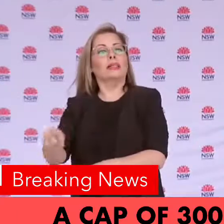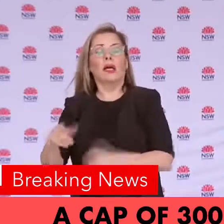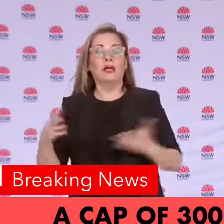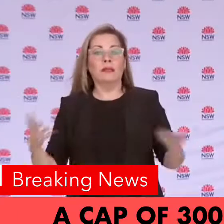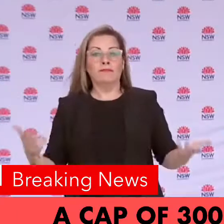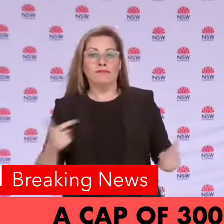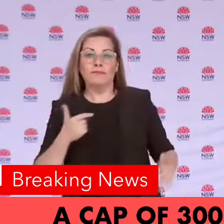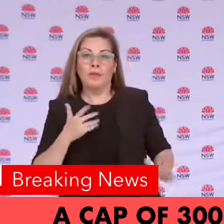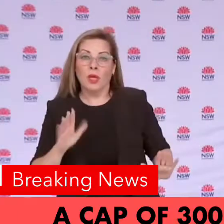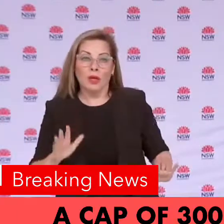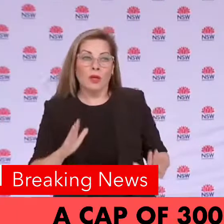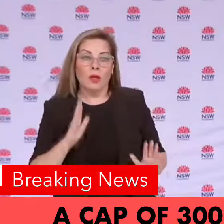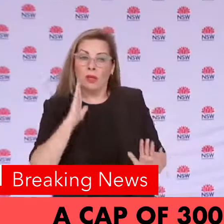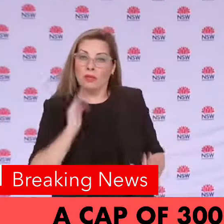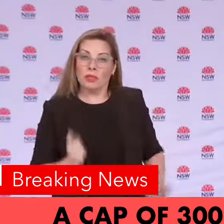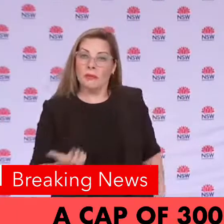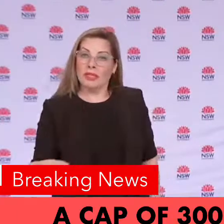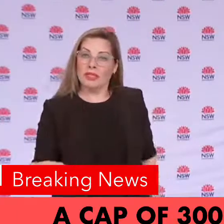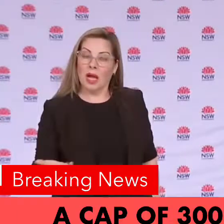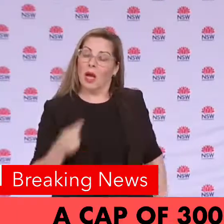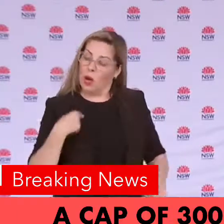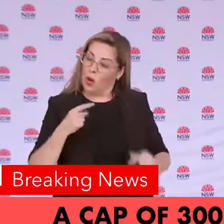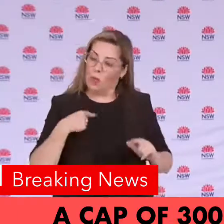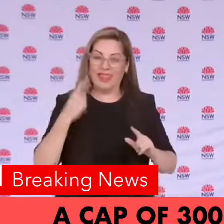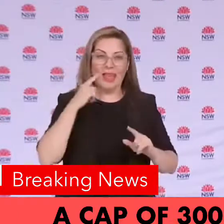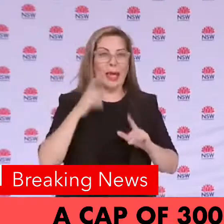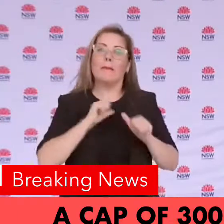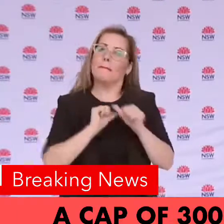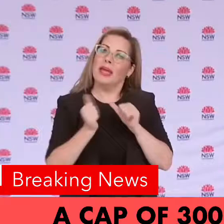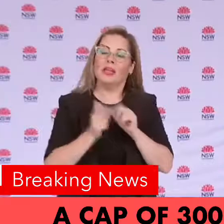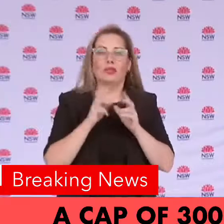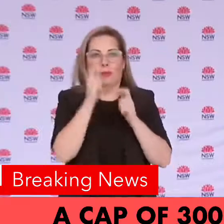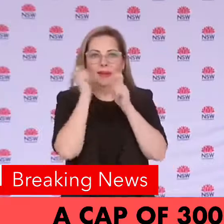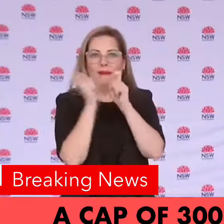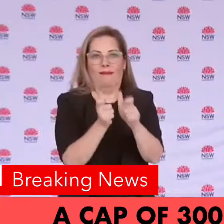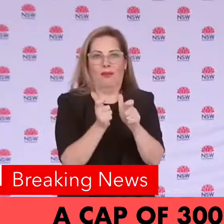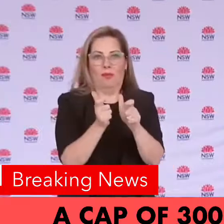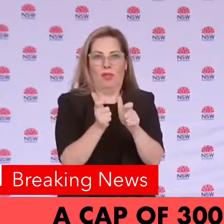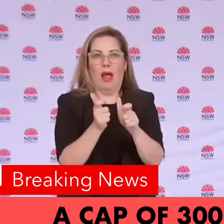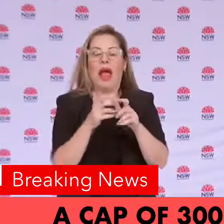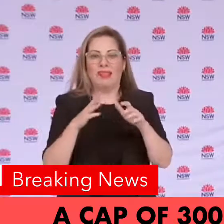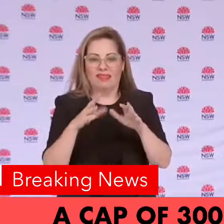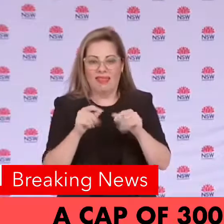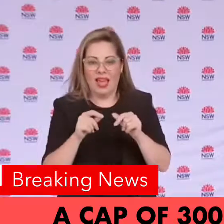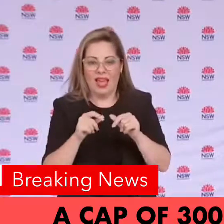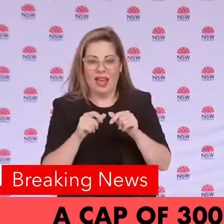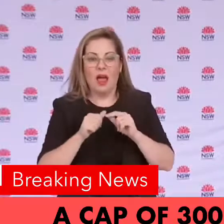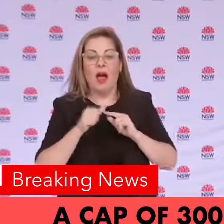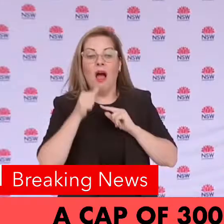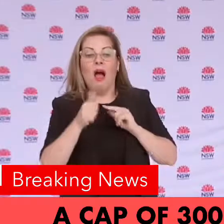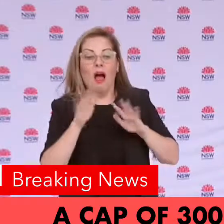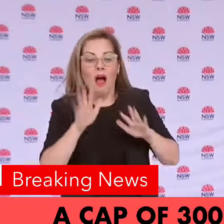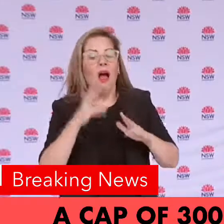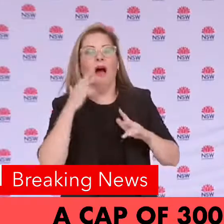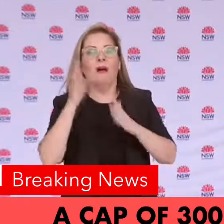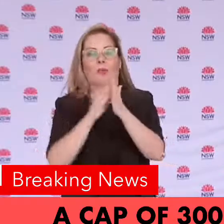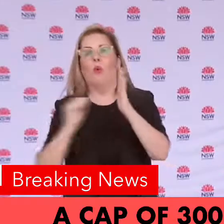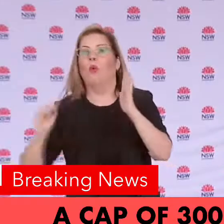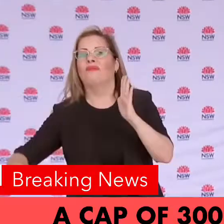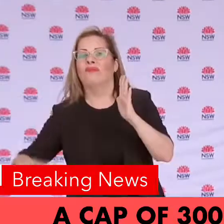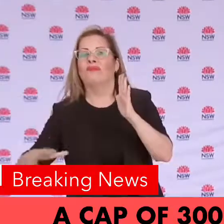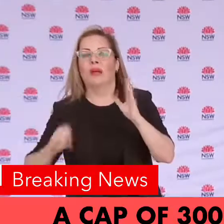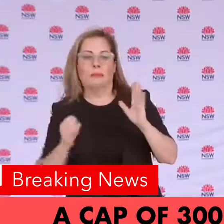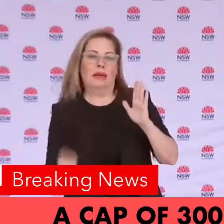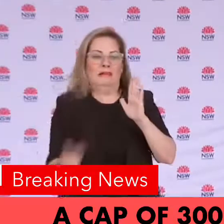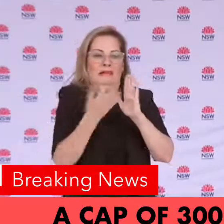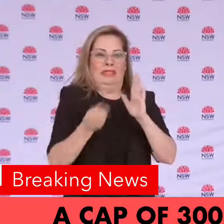that other states have done, when I observe the timeliness in New South Wales, I take my hat off to Dr. Chant and her team of contact tracers